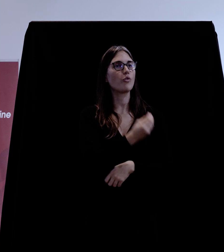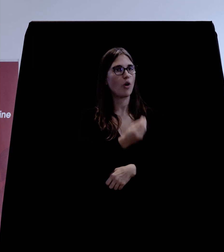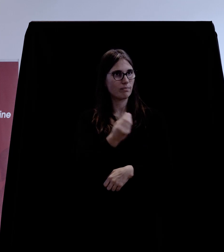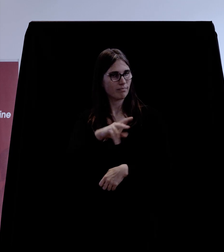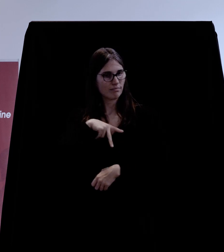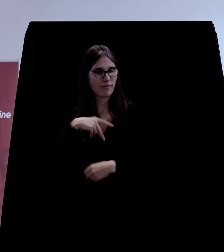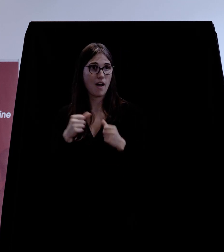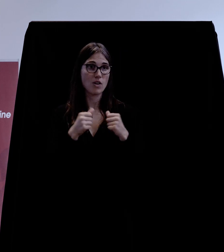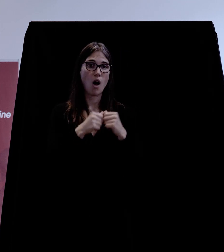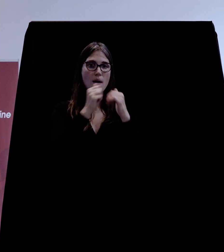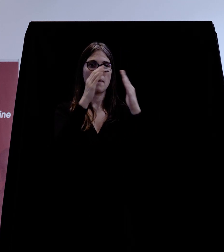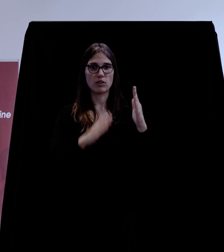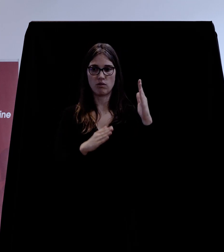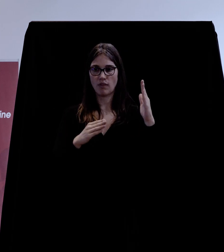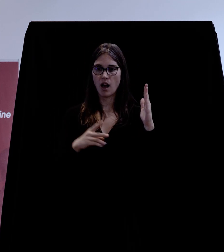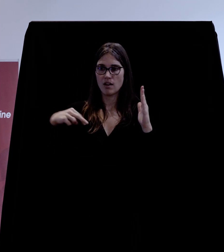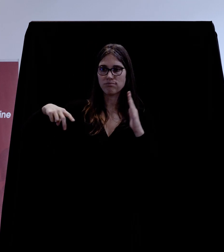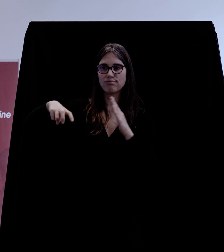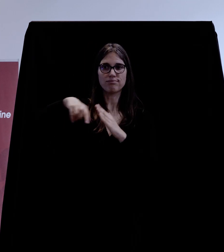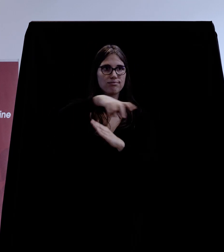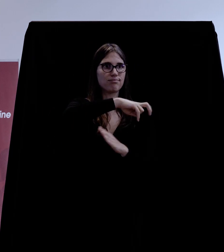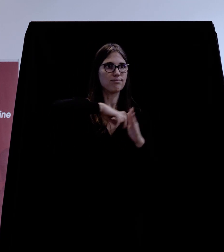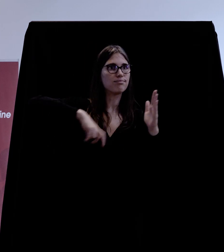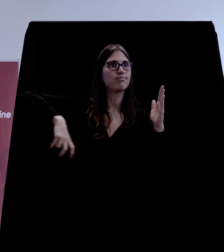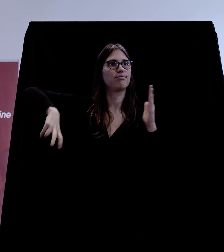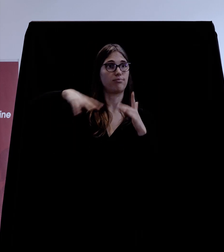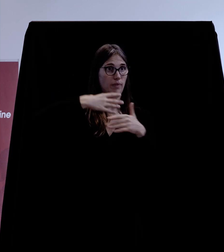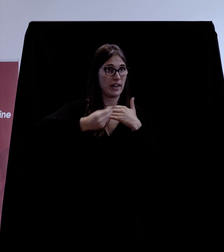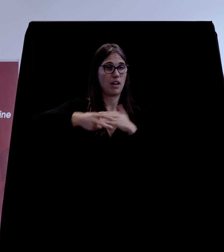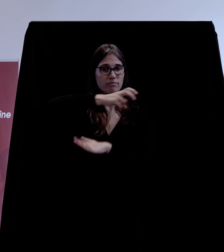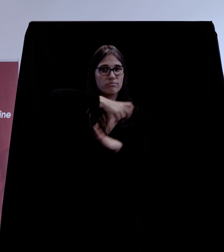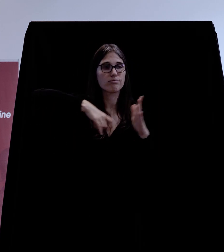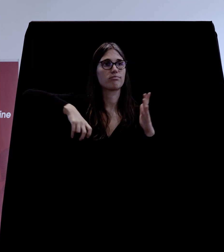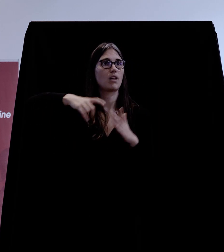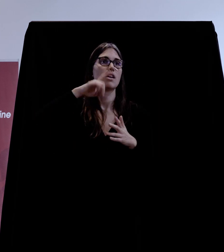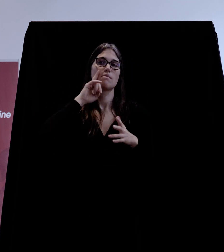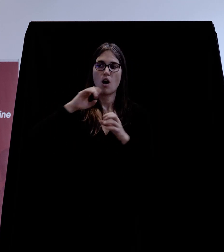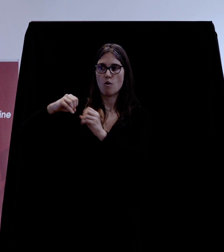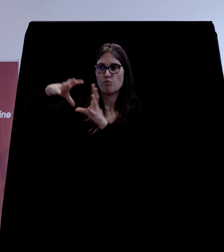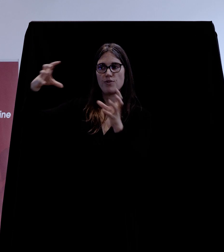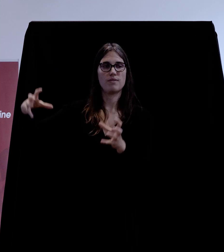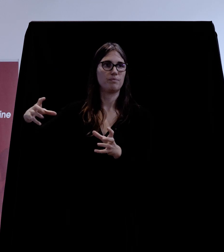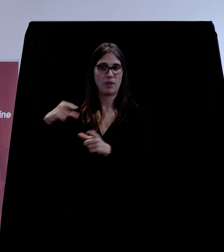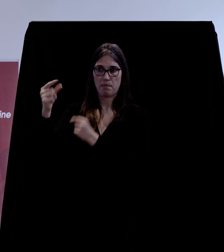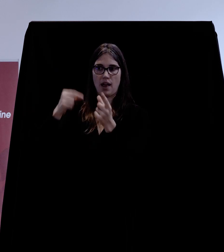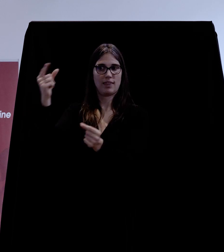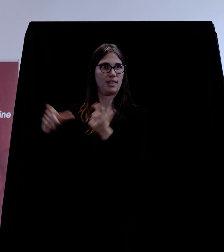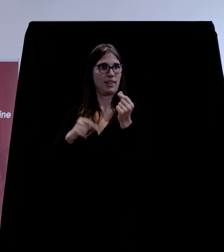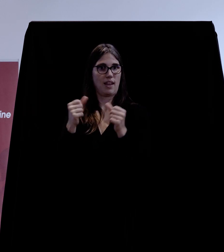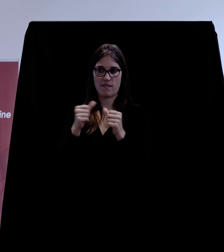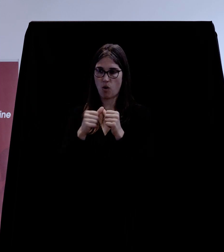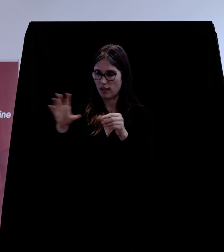But then I noticed that he might feel it for a bit, then suddenly his head's down in the bush and he's pulling on his